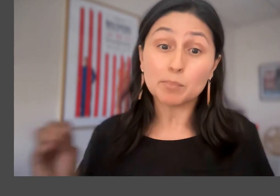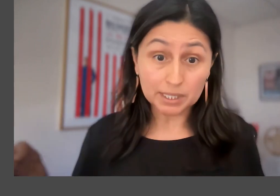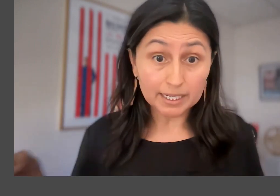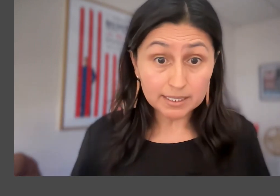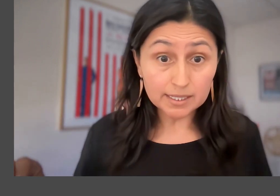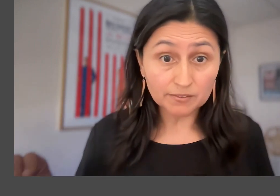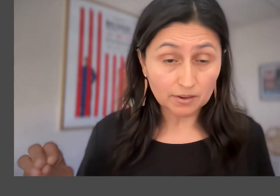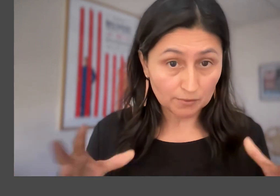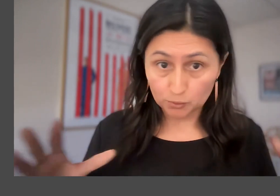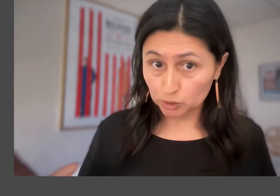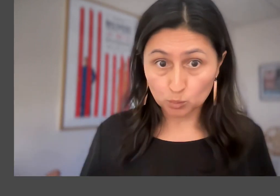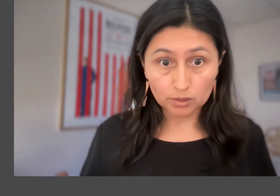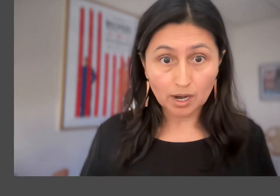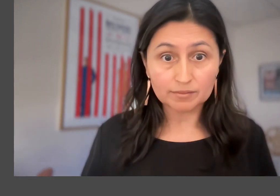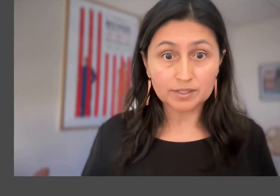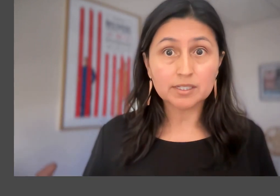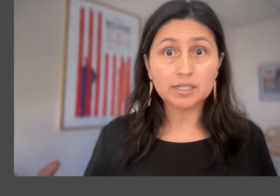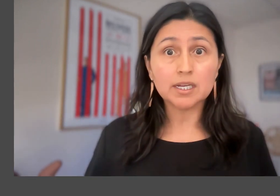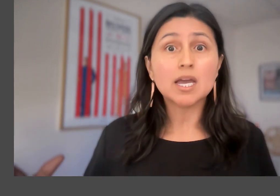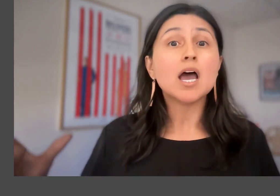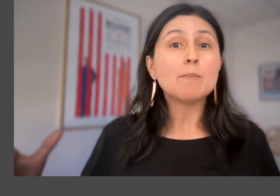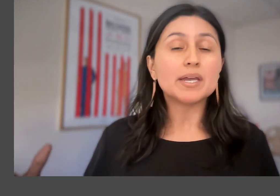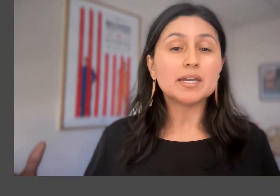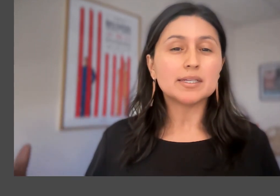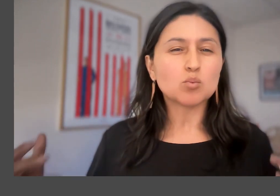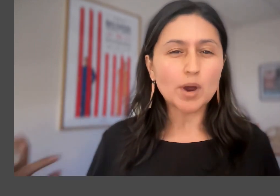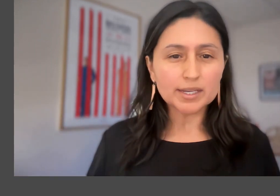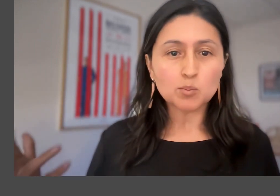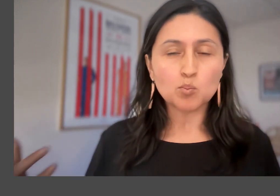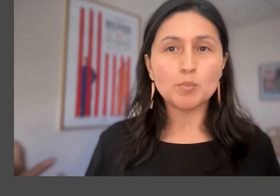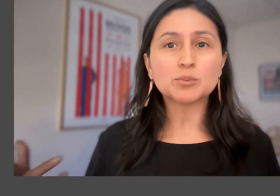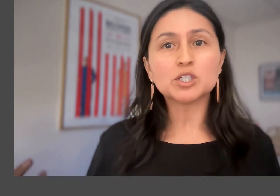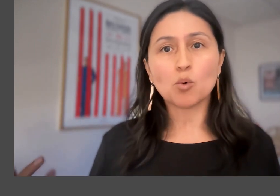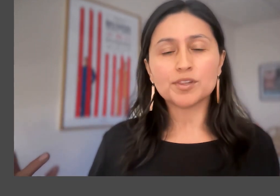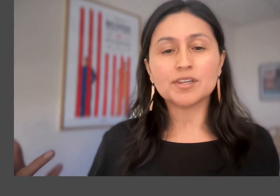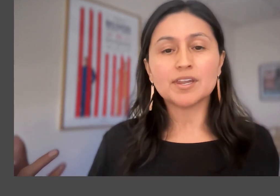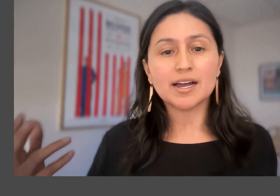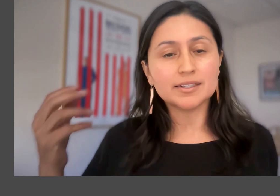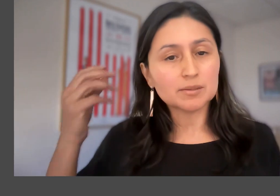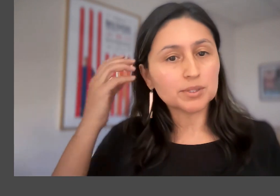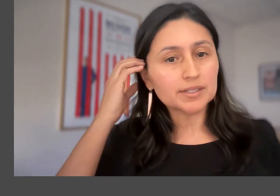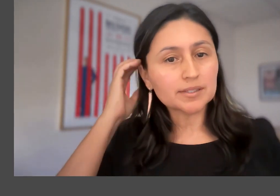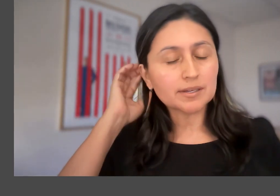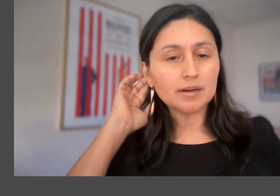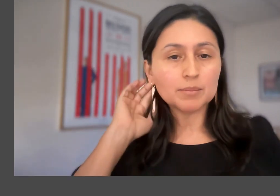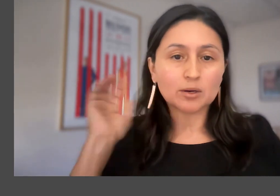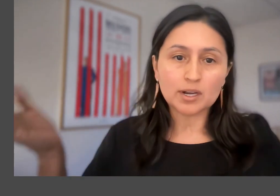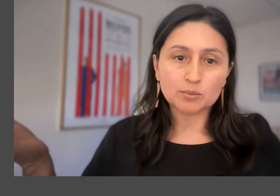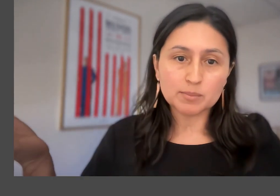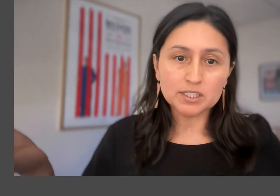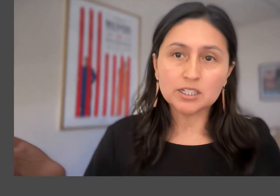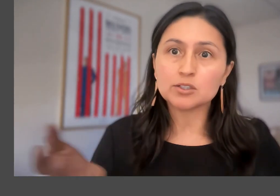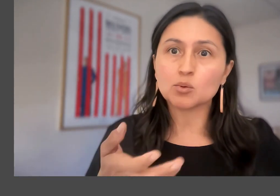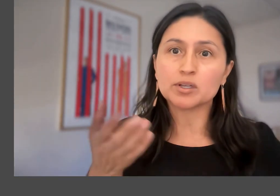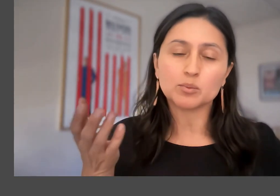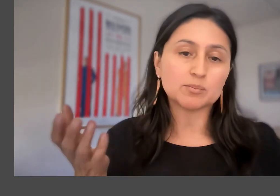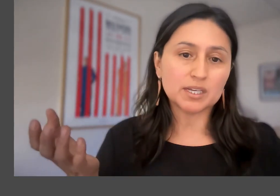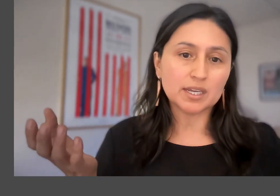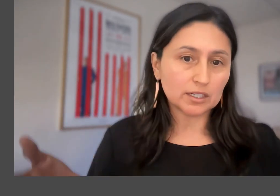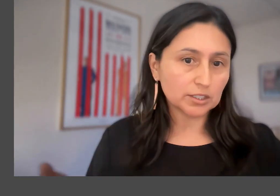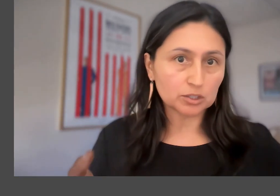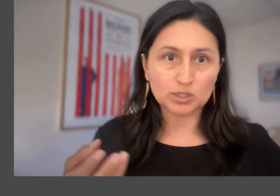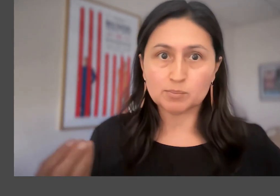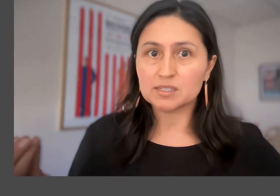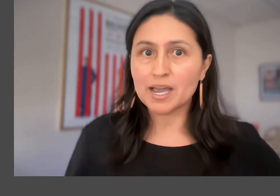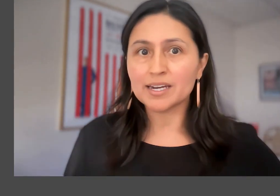and it is a place for sure, obviously, but it's much more than that. It's a place, like Julián was mentioning, so we